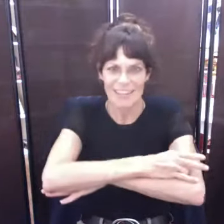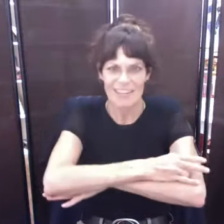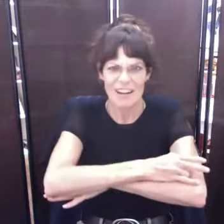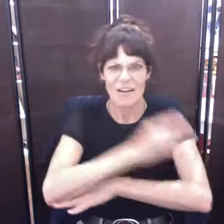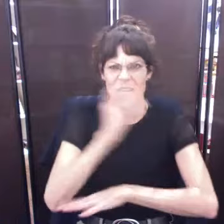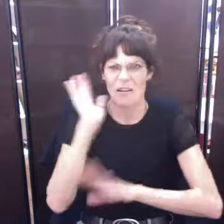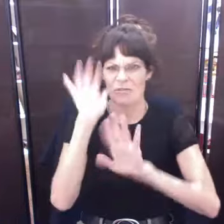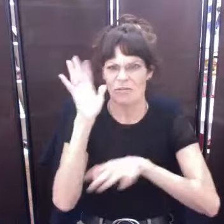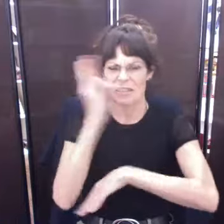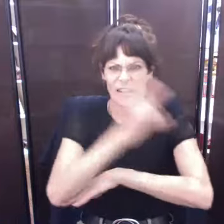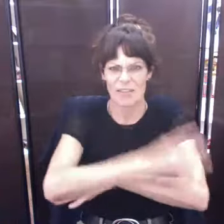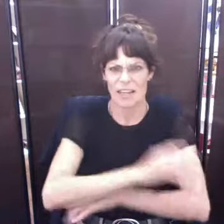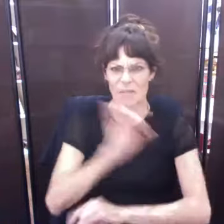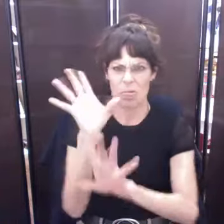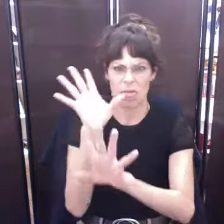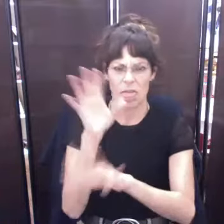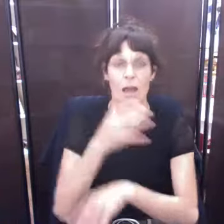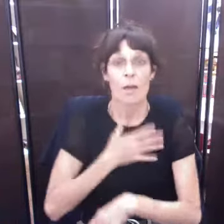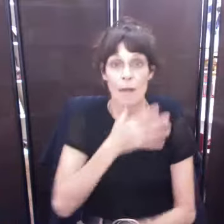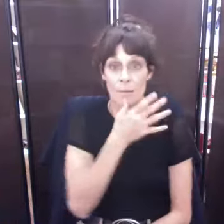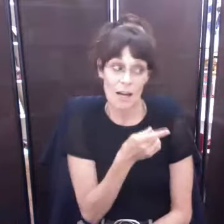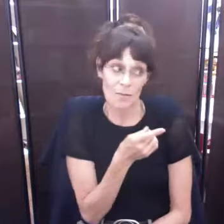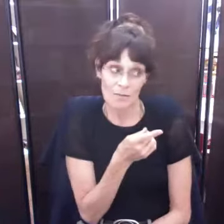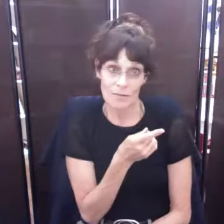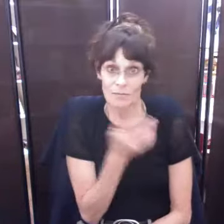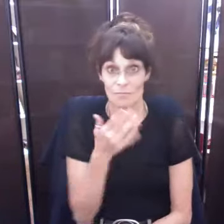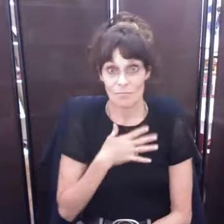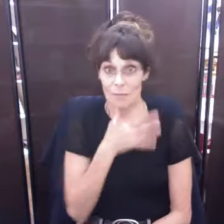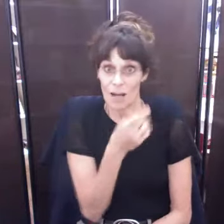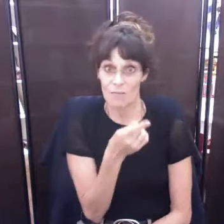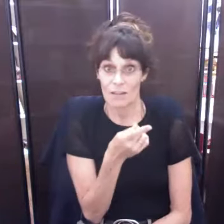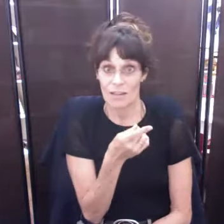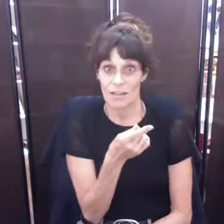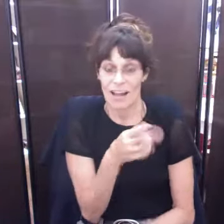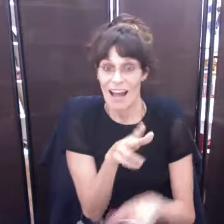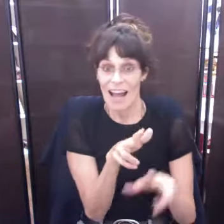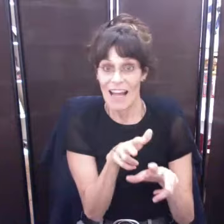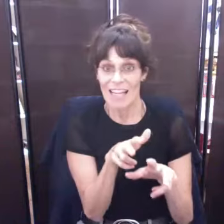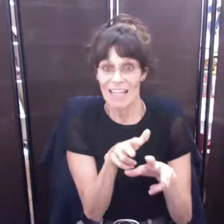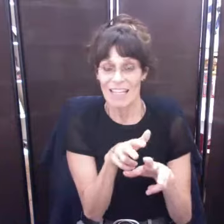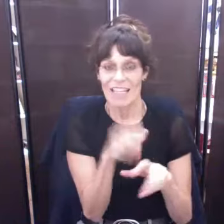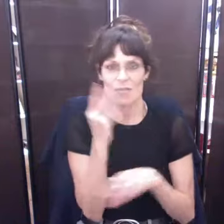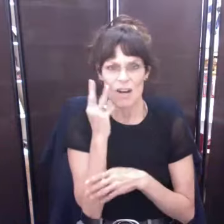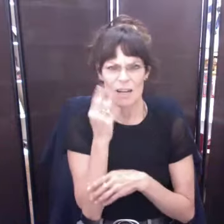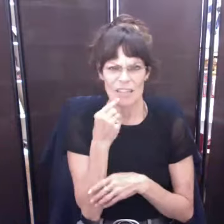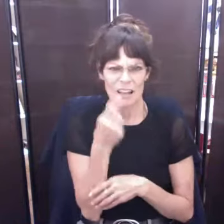thing. My mom, though, do you know my mom, she'll put ice in her wine, and I used to tell her she abuses alcohol all the